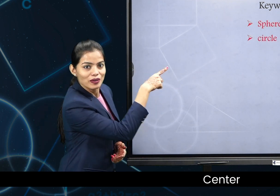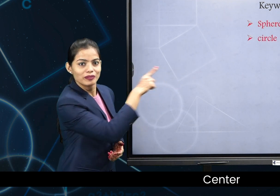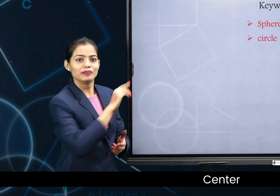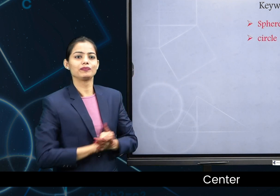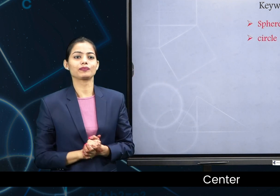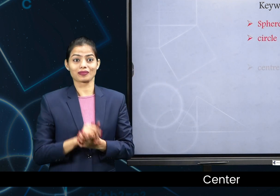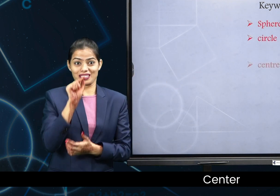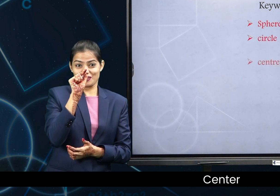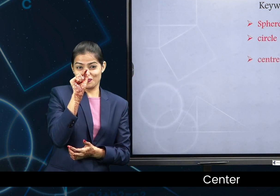center,